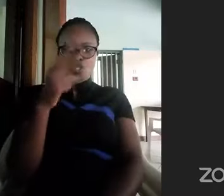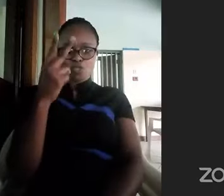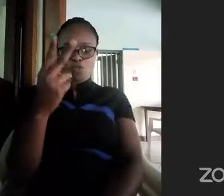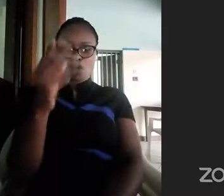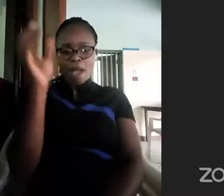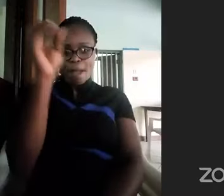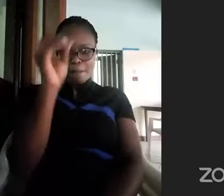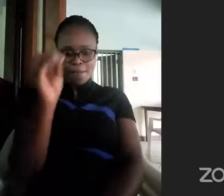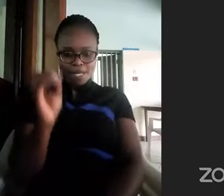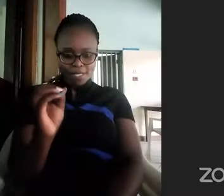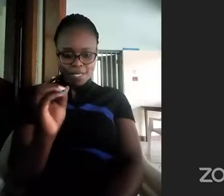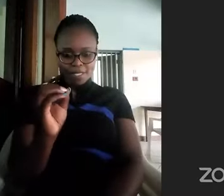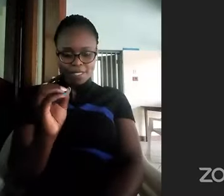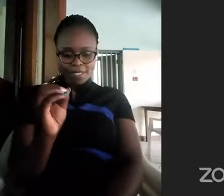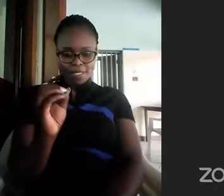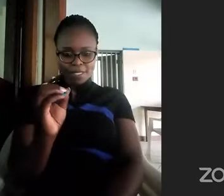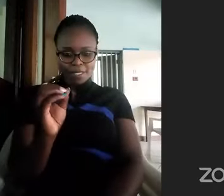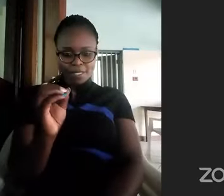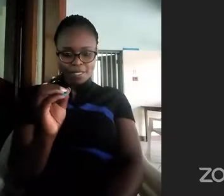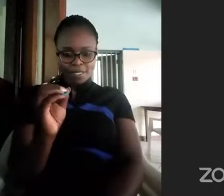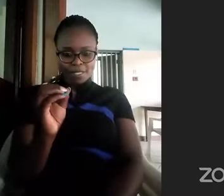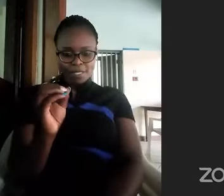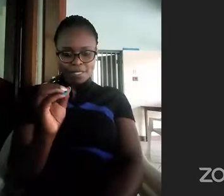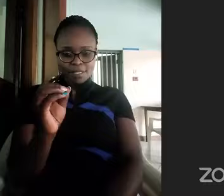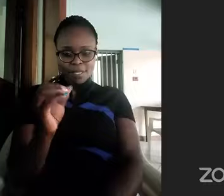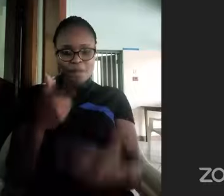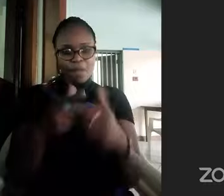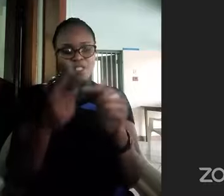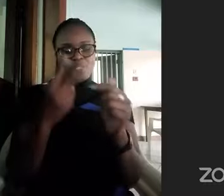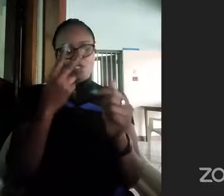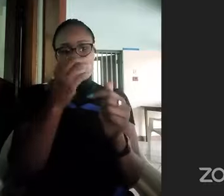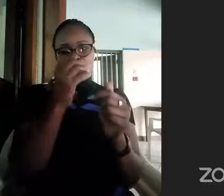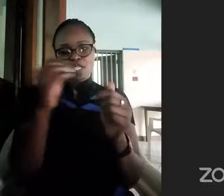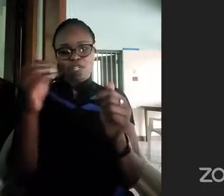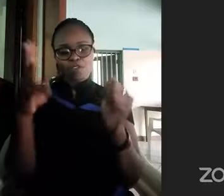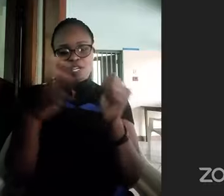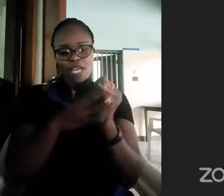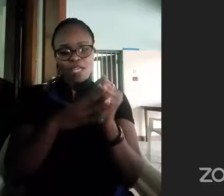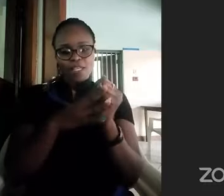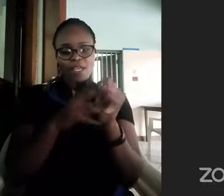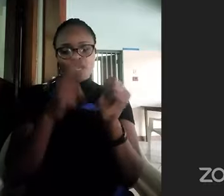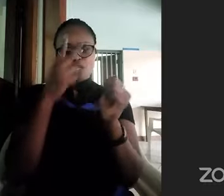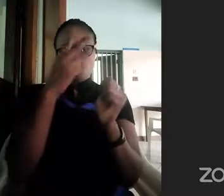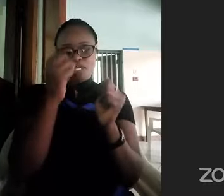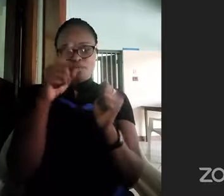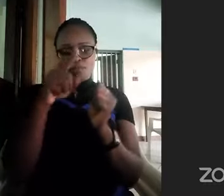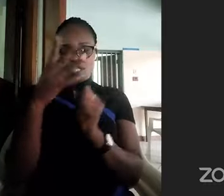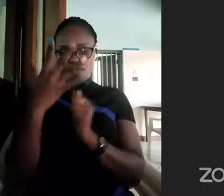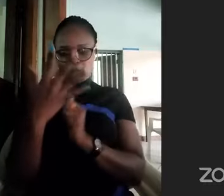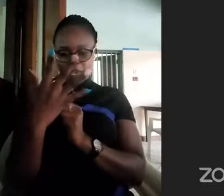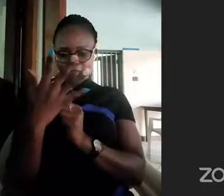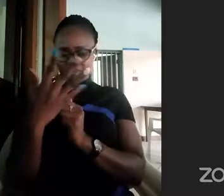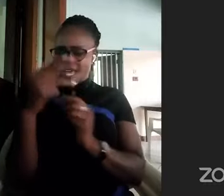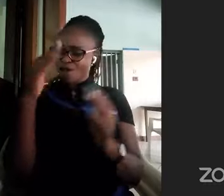vis-a-vis the one that we had in 2009, which was at 3.5%. So you look at that and you realize that the ratio